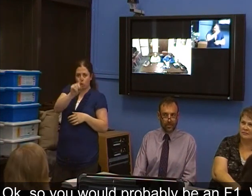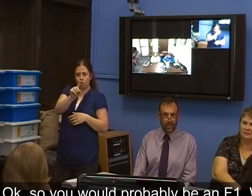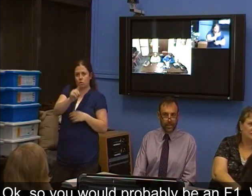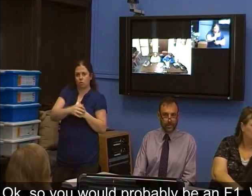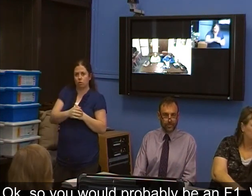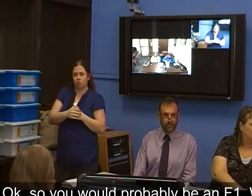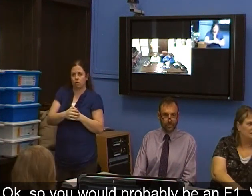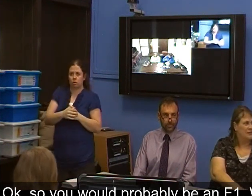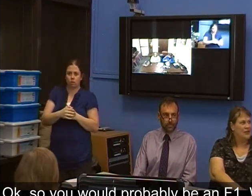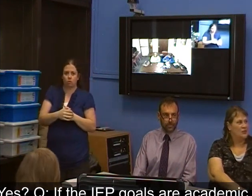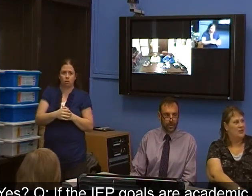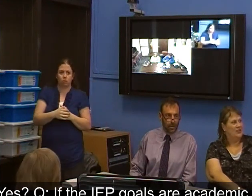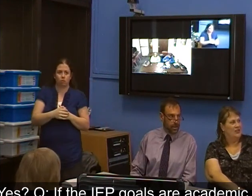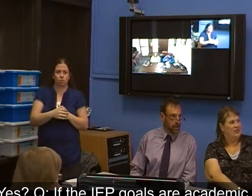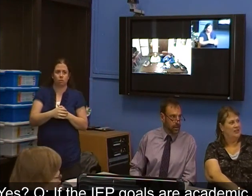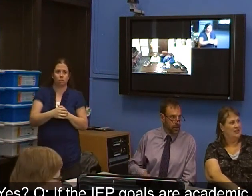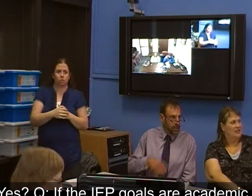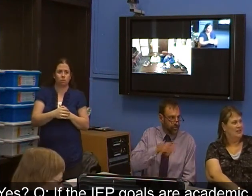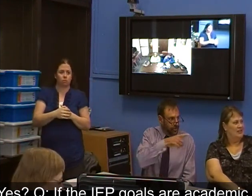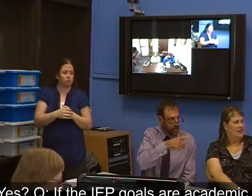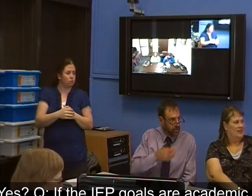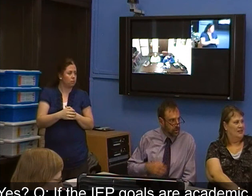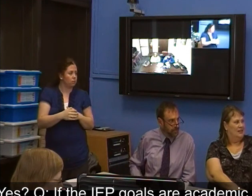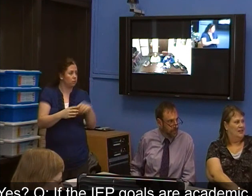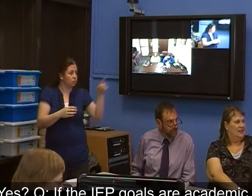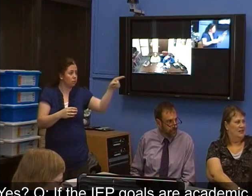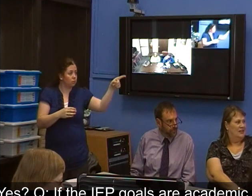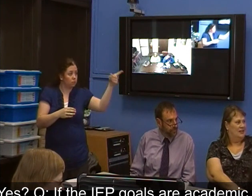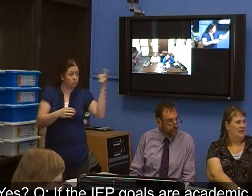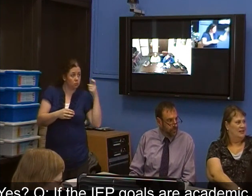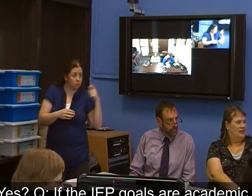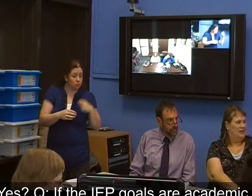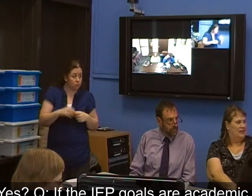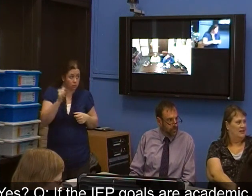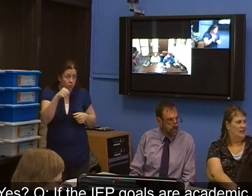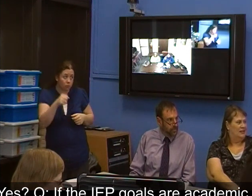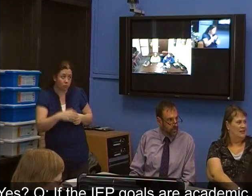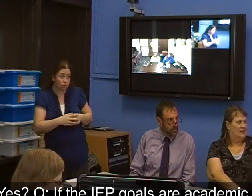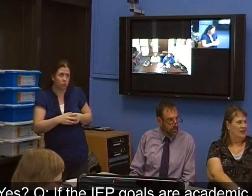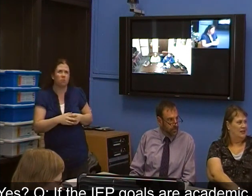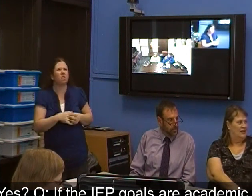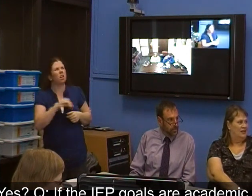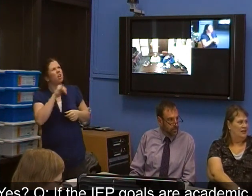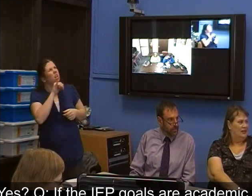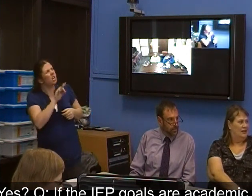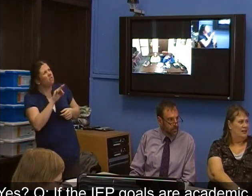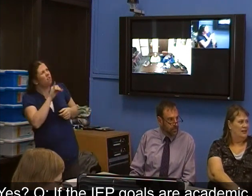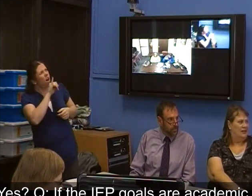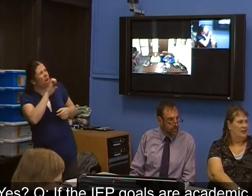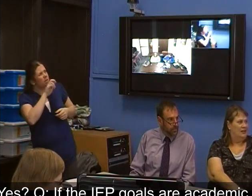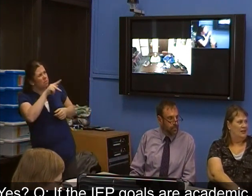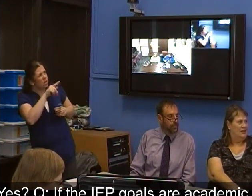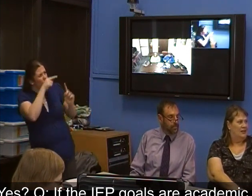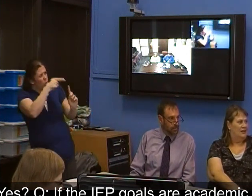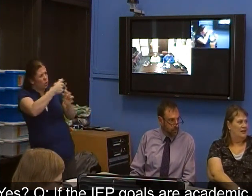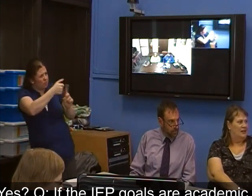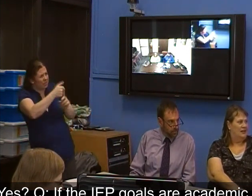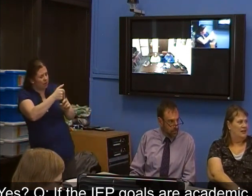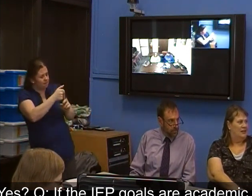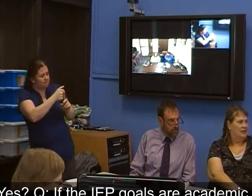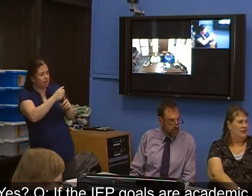like. Yes? If the IEP goals are academic as opposed